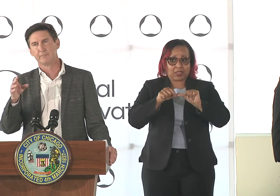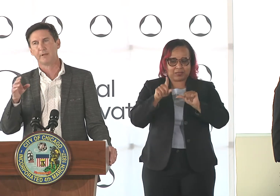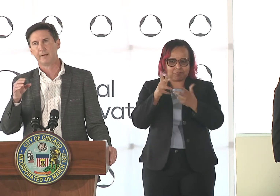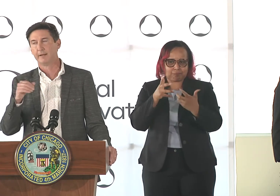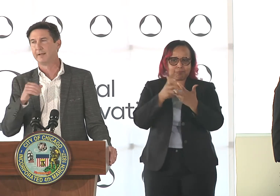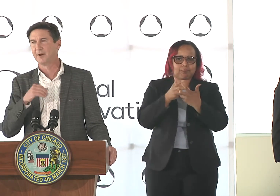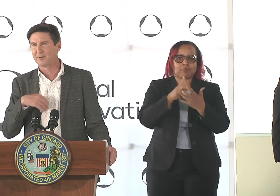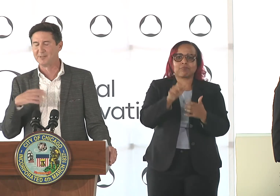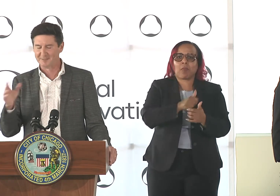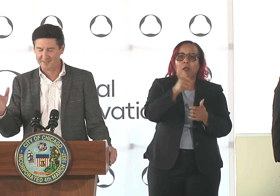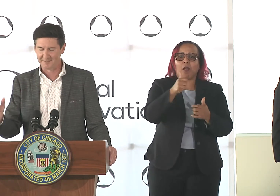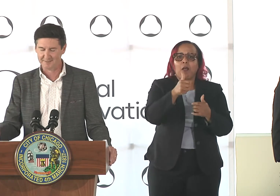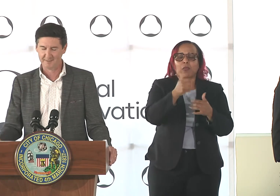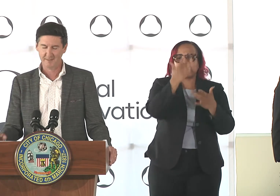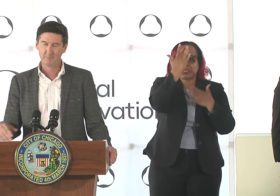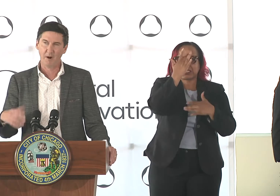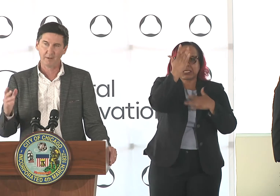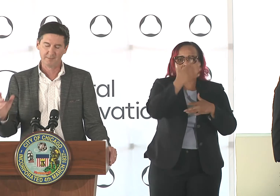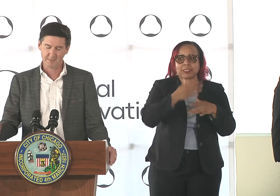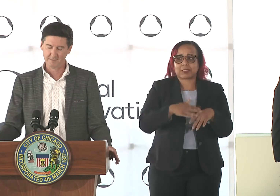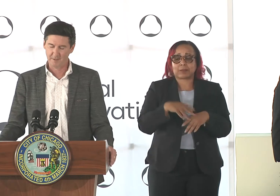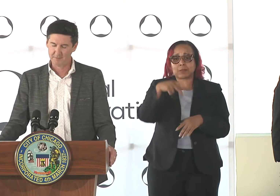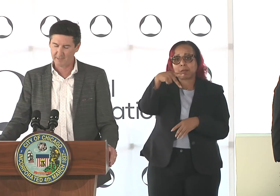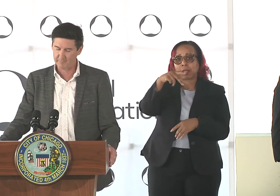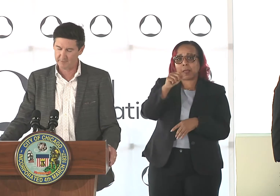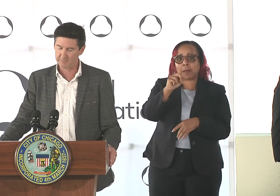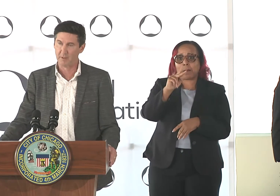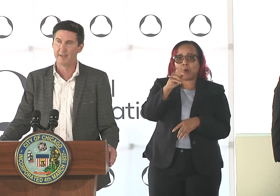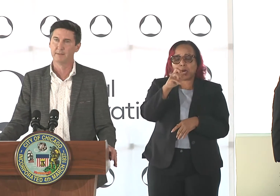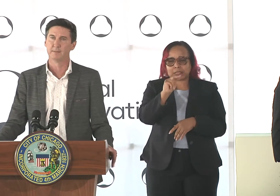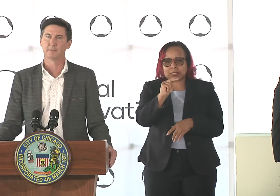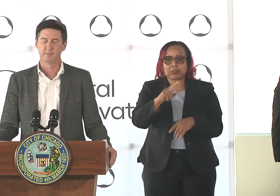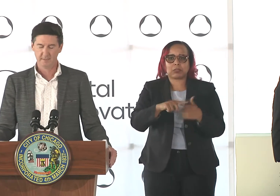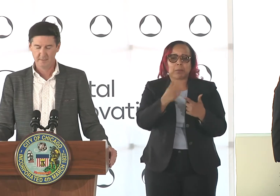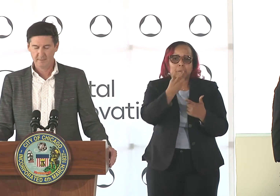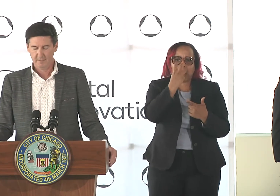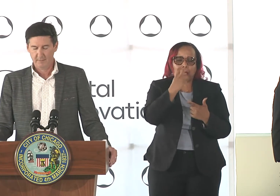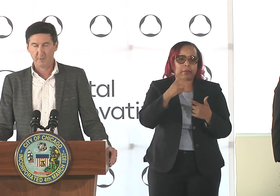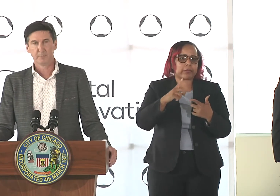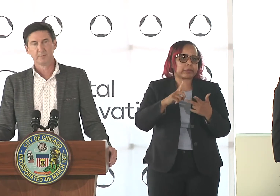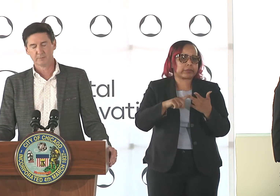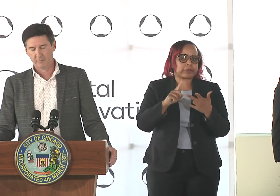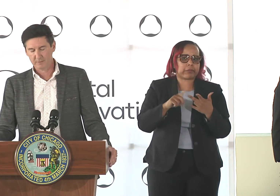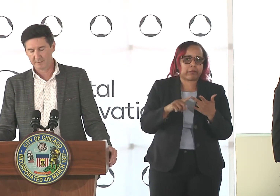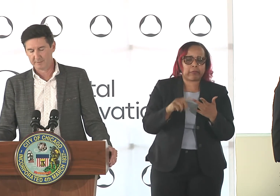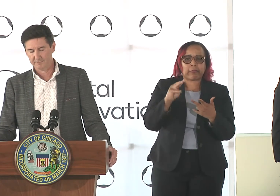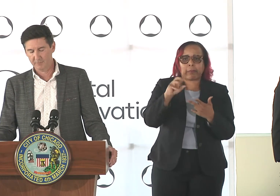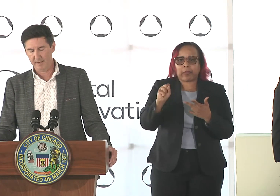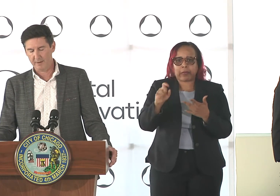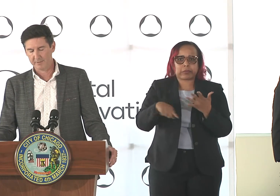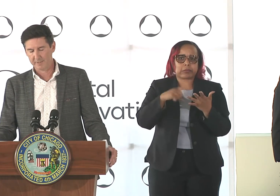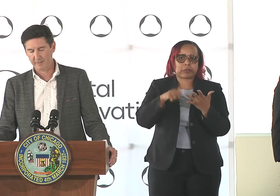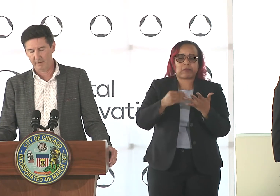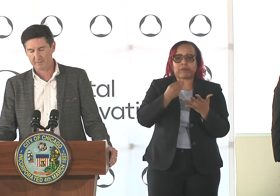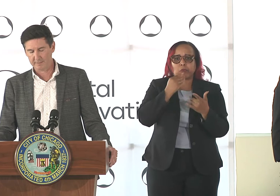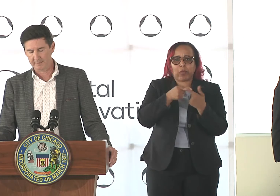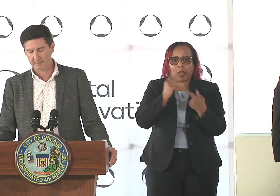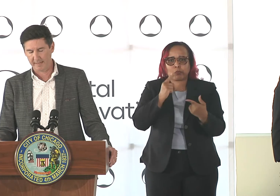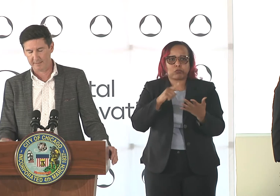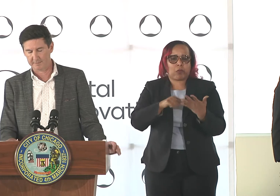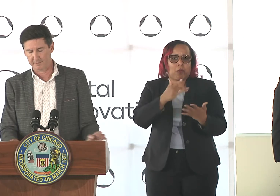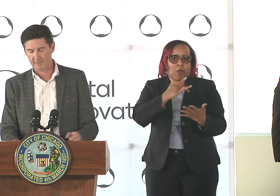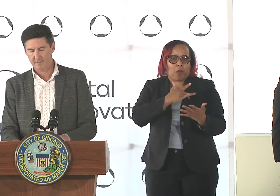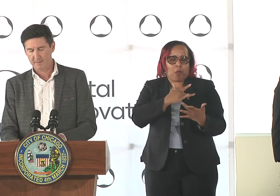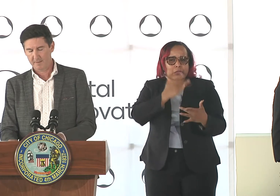and proliferating in other diseases: Parkinson's, Alzheimer's, blindness, multiple sclerosis, food allergy, heart disease,